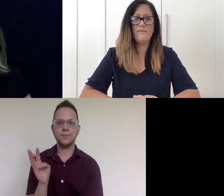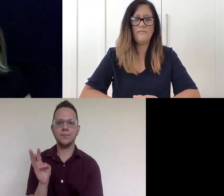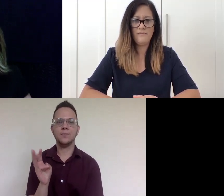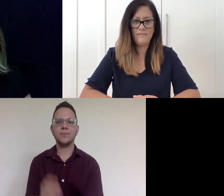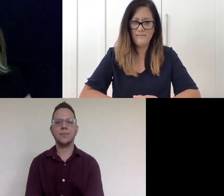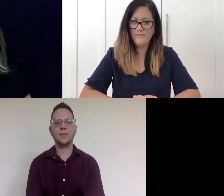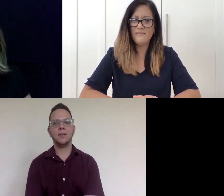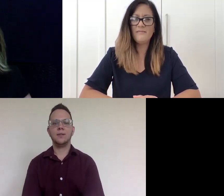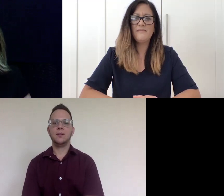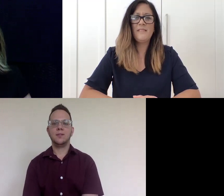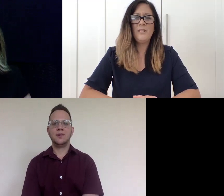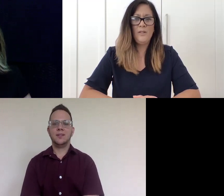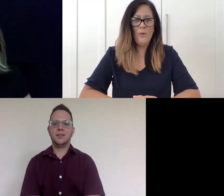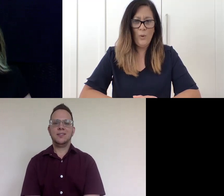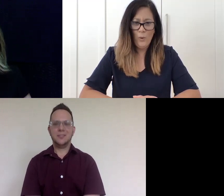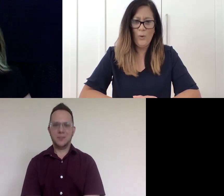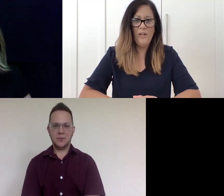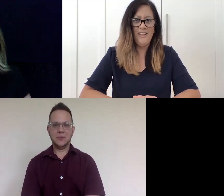in 2016.